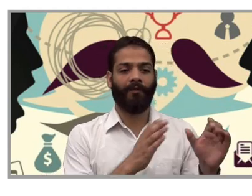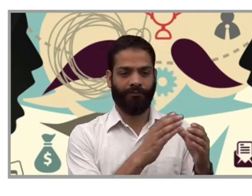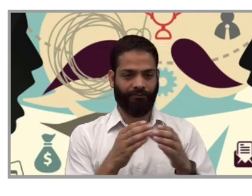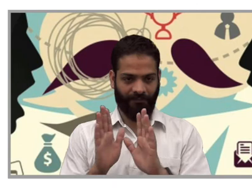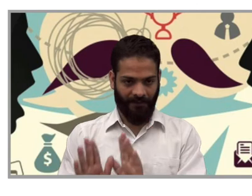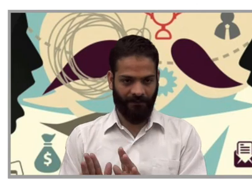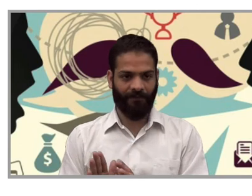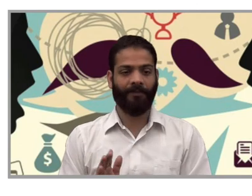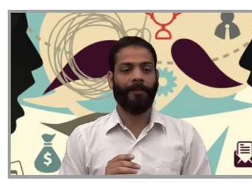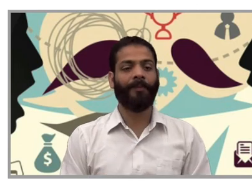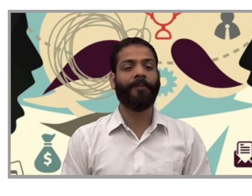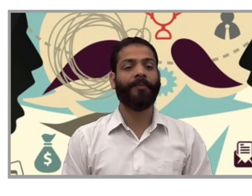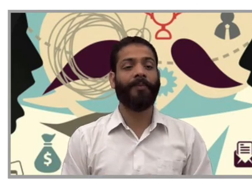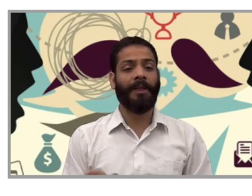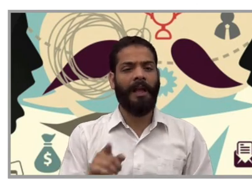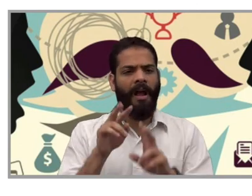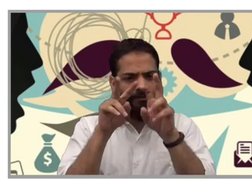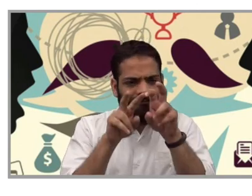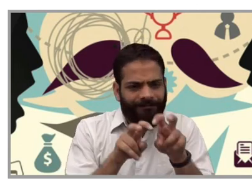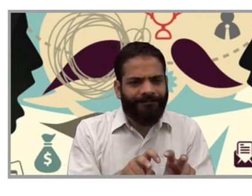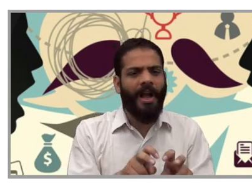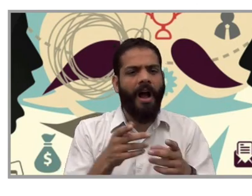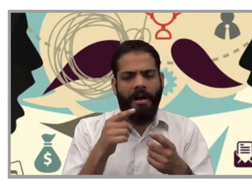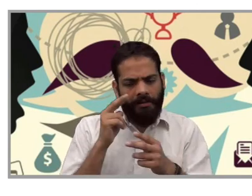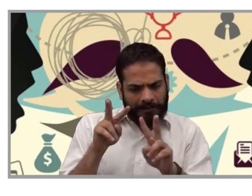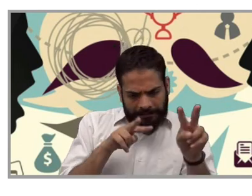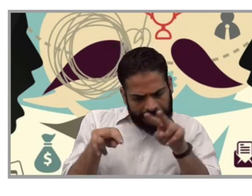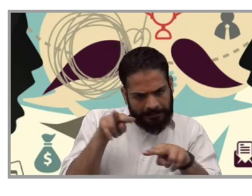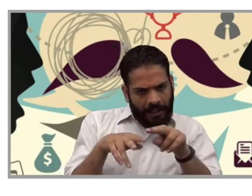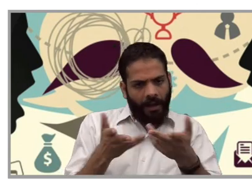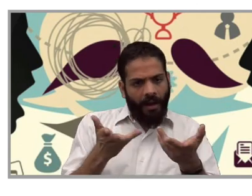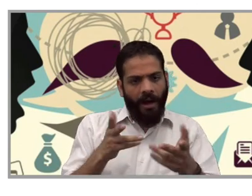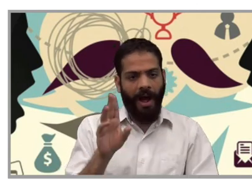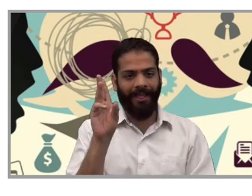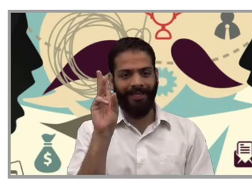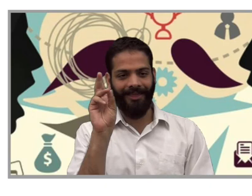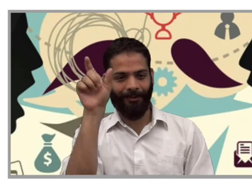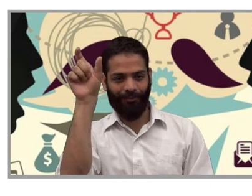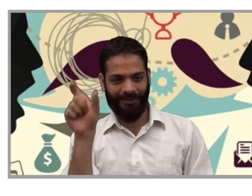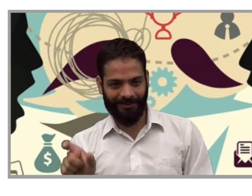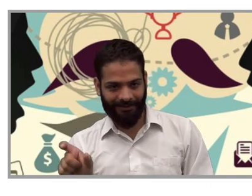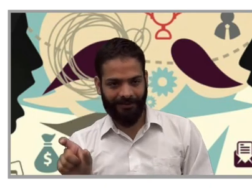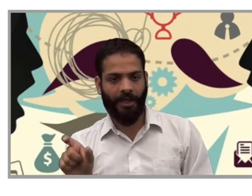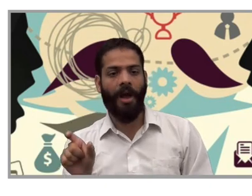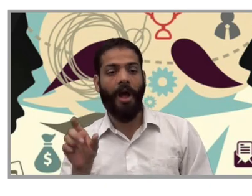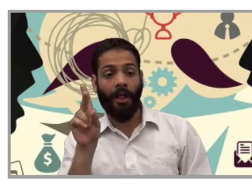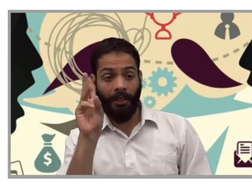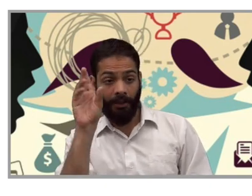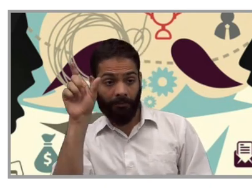On the other hand, the use of pre-nominal index to the reference is argued to be demonstrative.